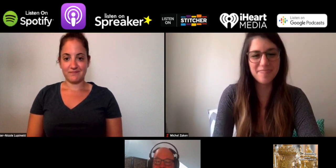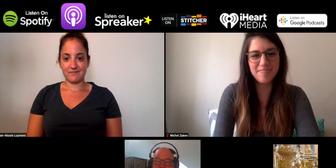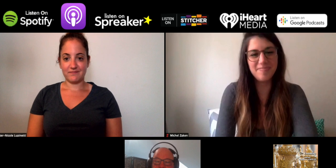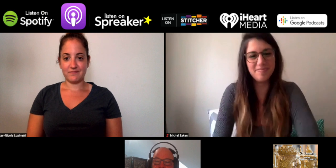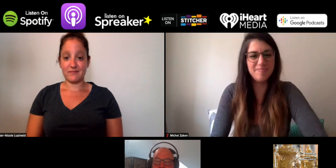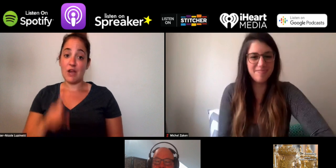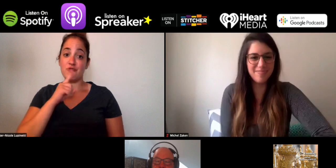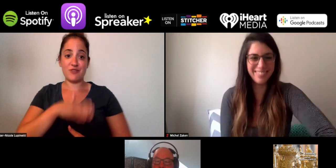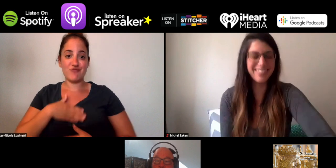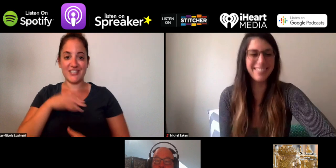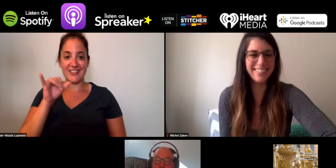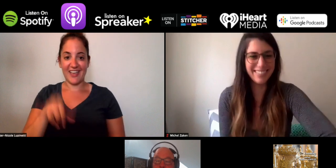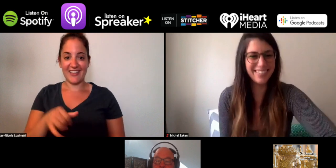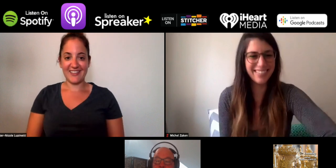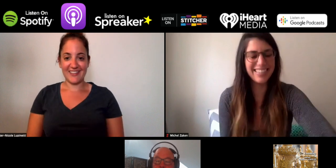Well appreciated.